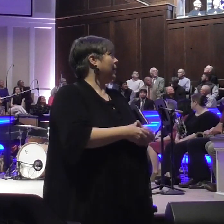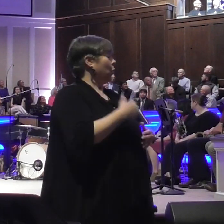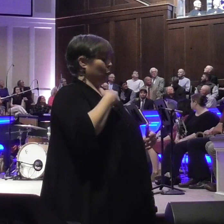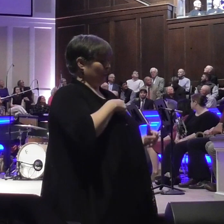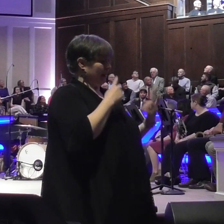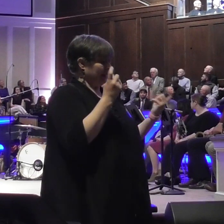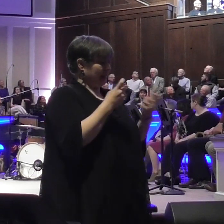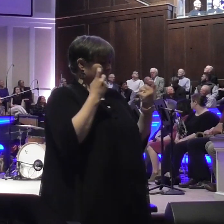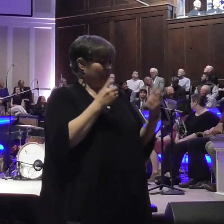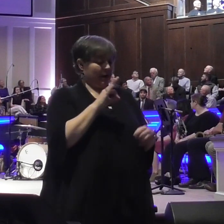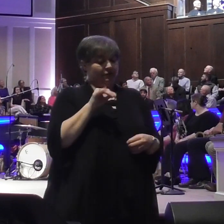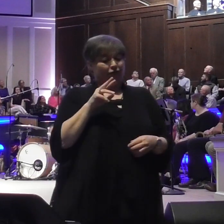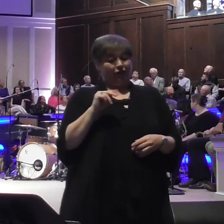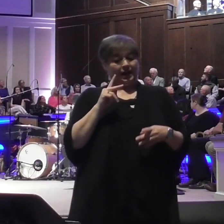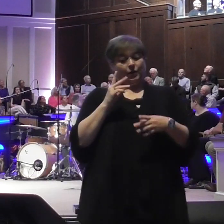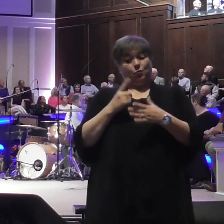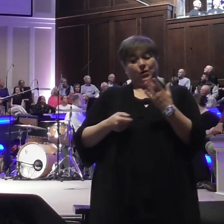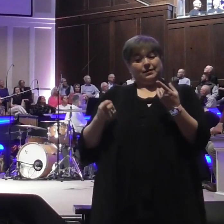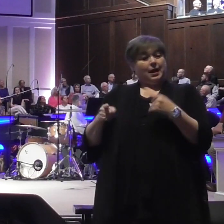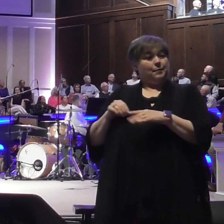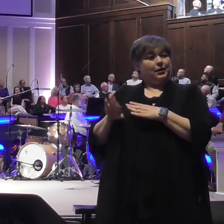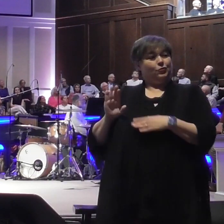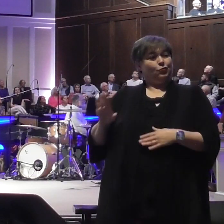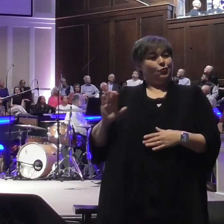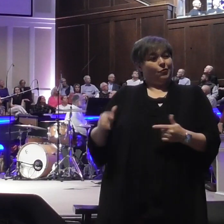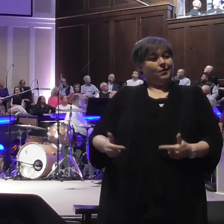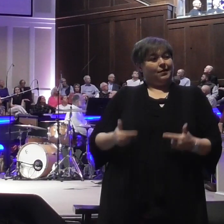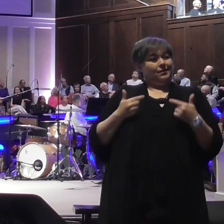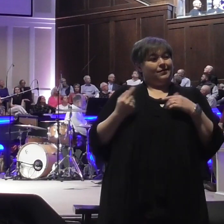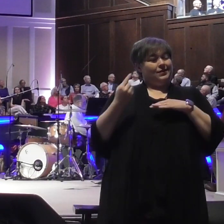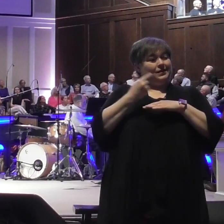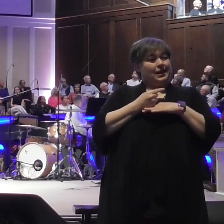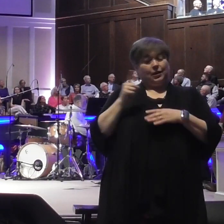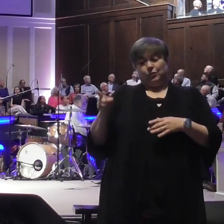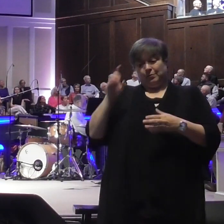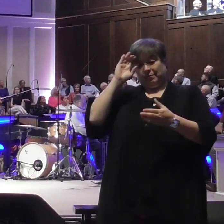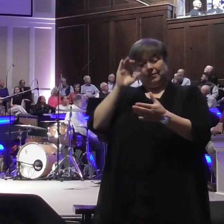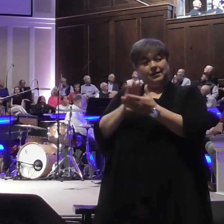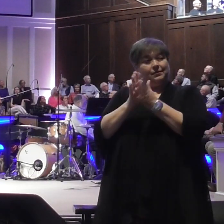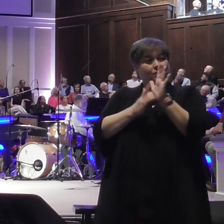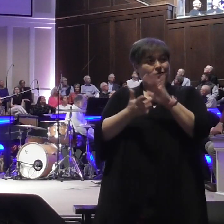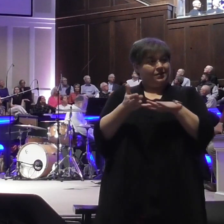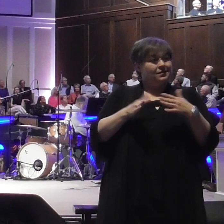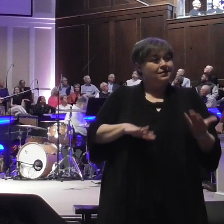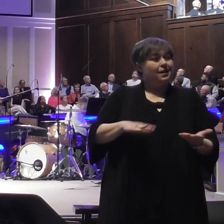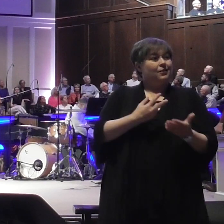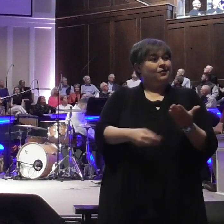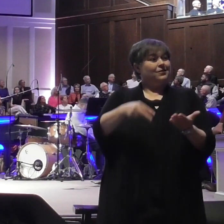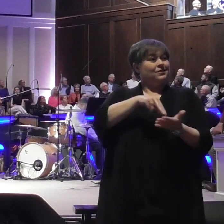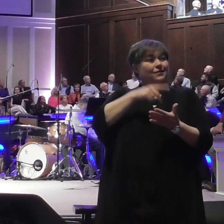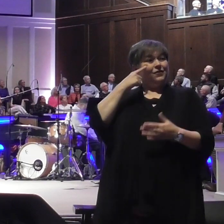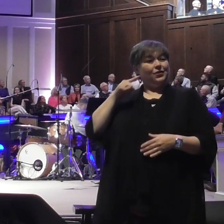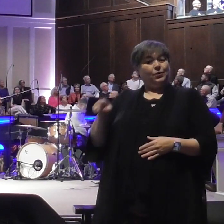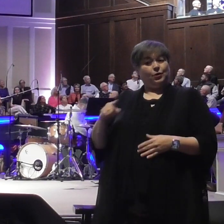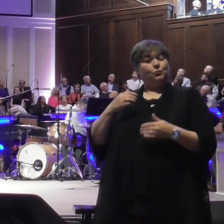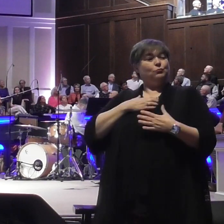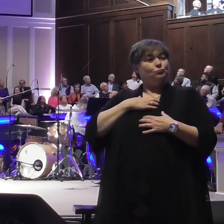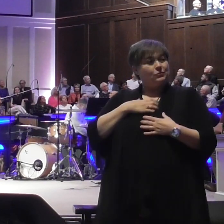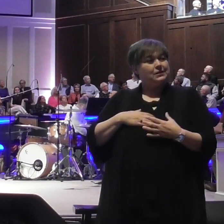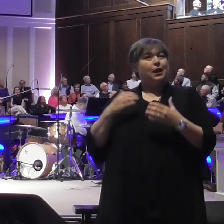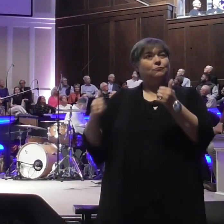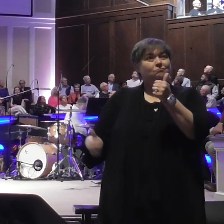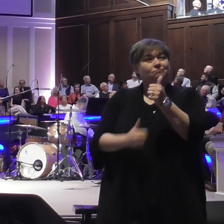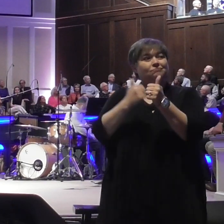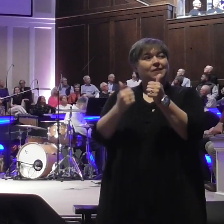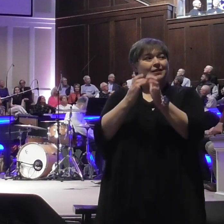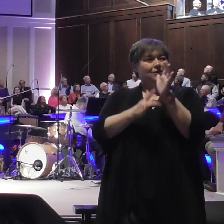has done in your life today. Do you believe that Jesus died and rose again for you? I do. And do you desire to follow after Jesus Christ dying